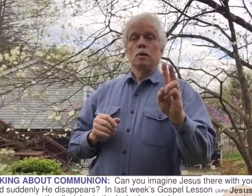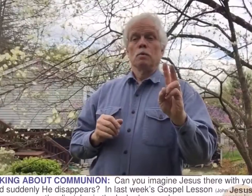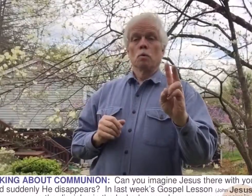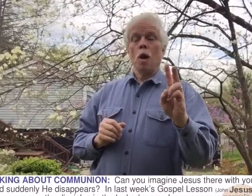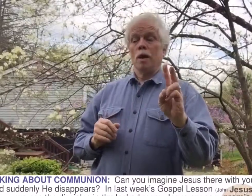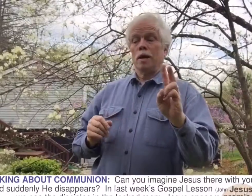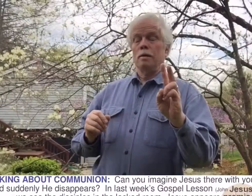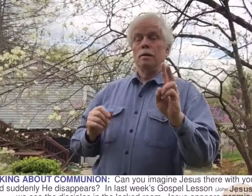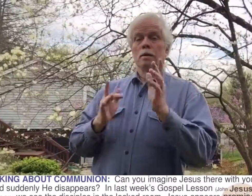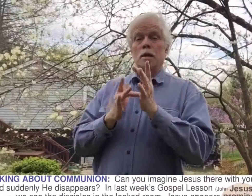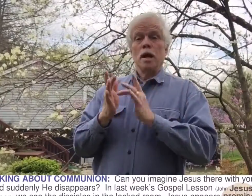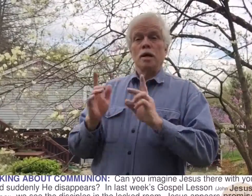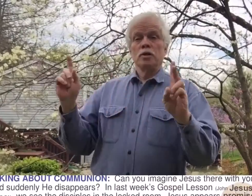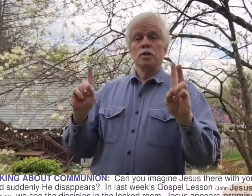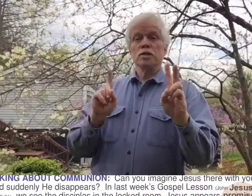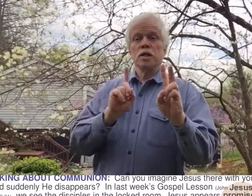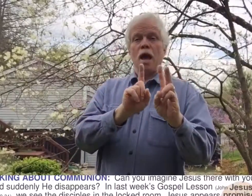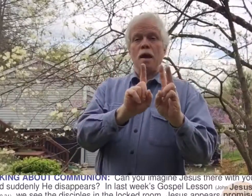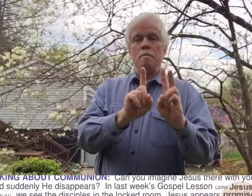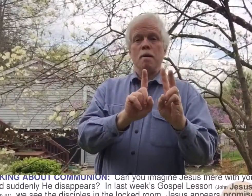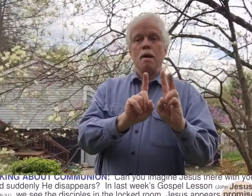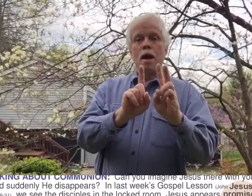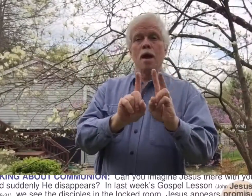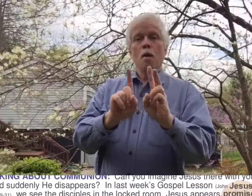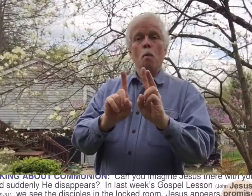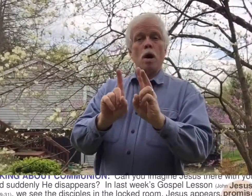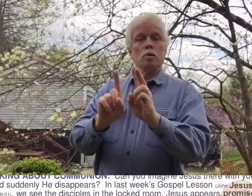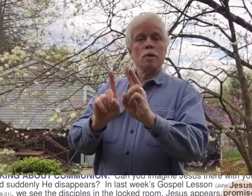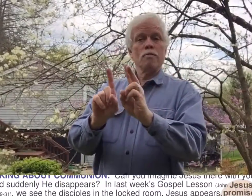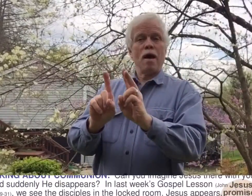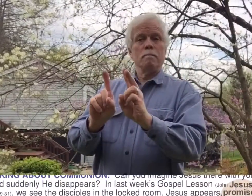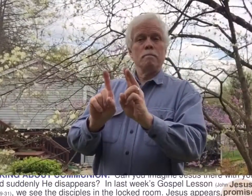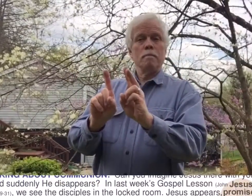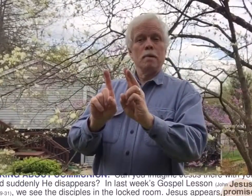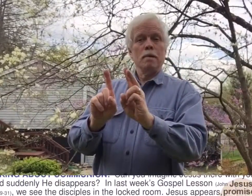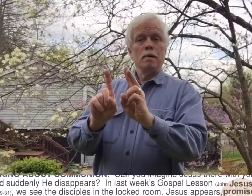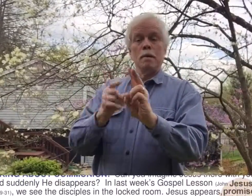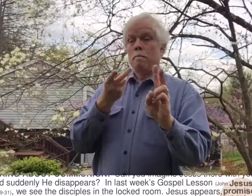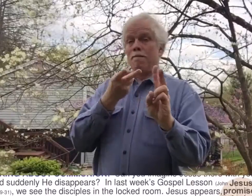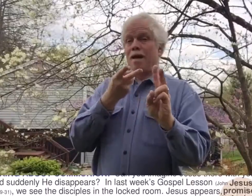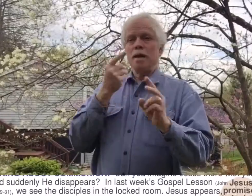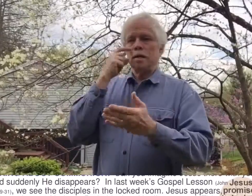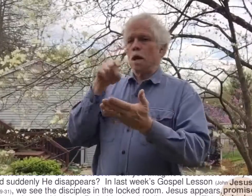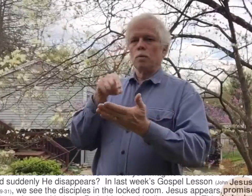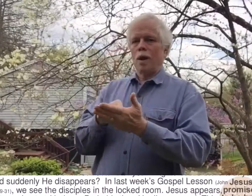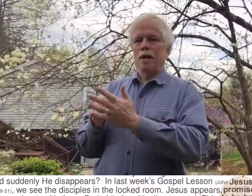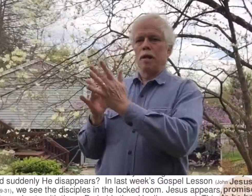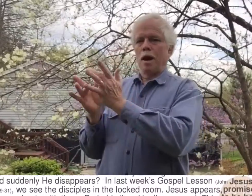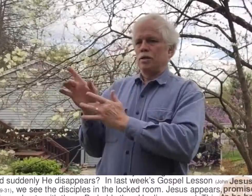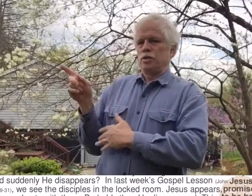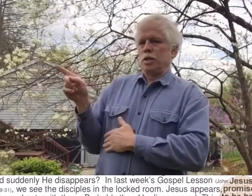were walking. Jesus came, walked with them, but they did not recognize